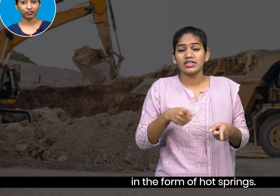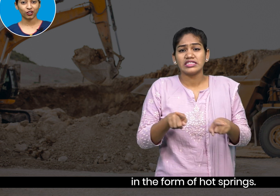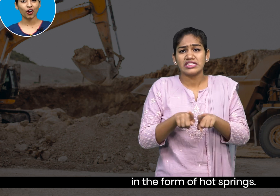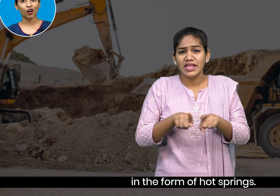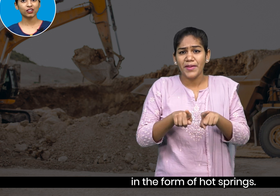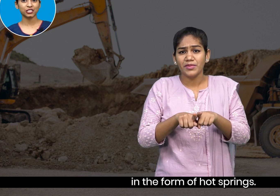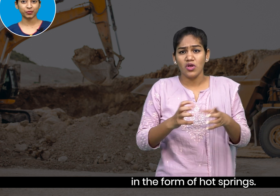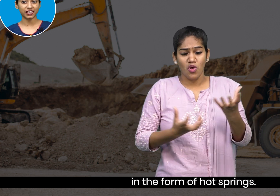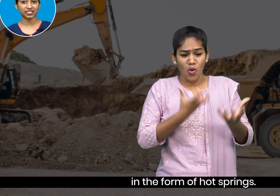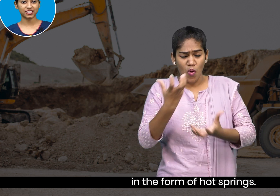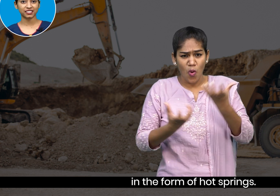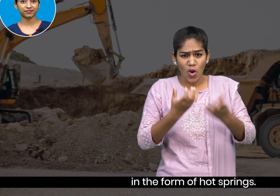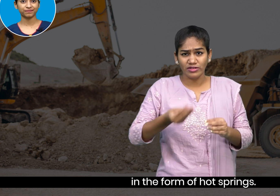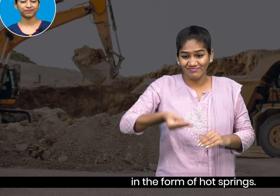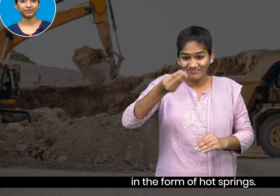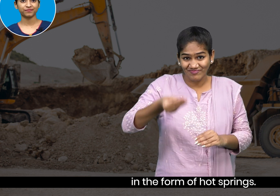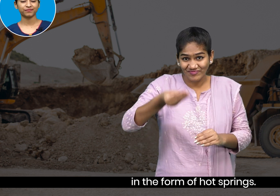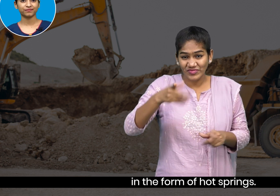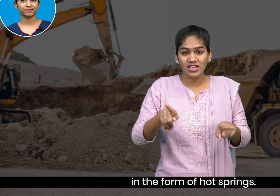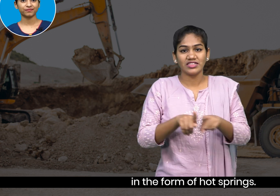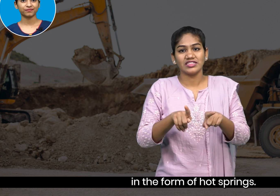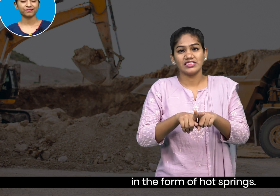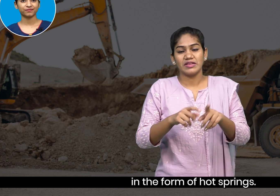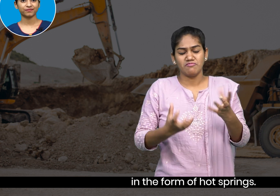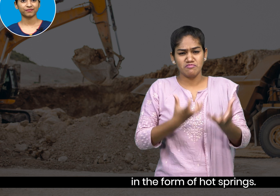of hot springs.